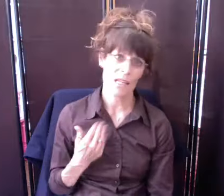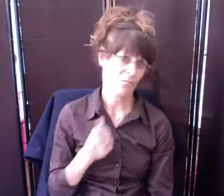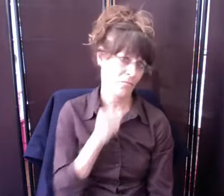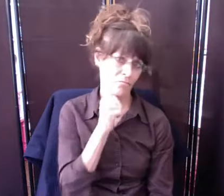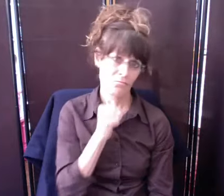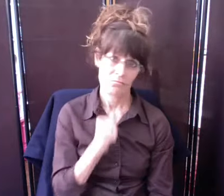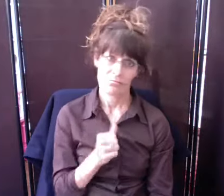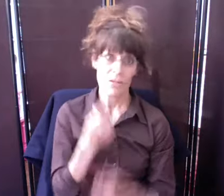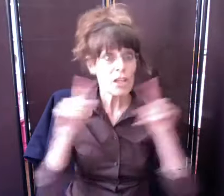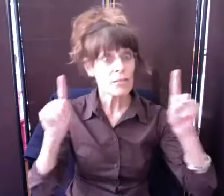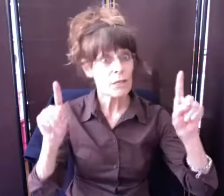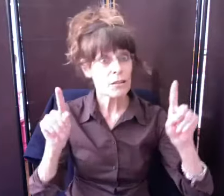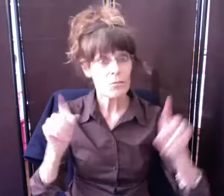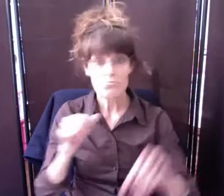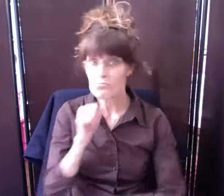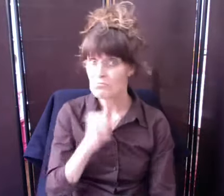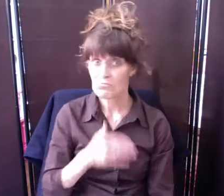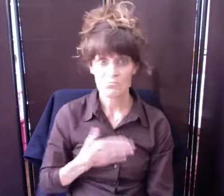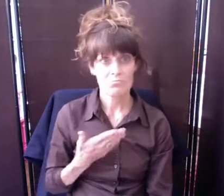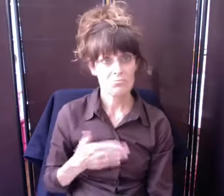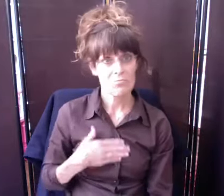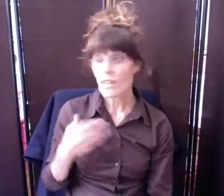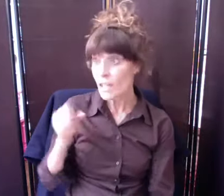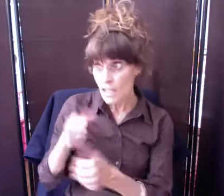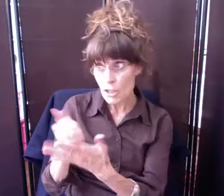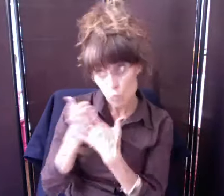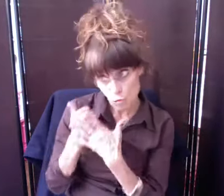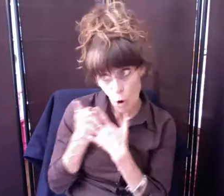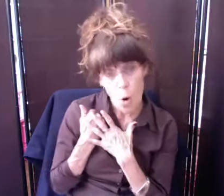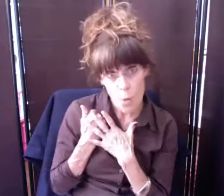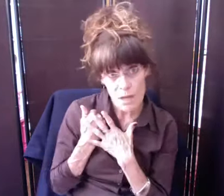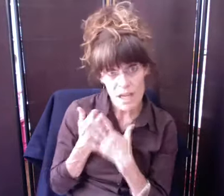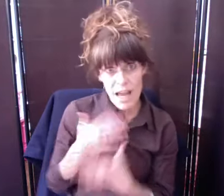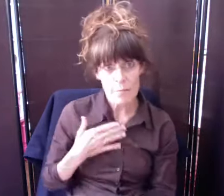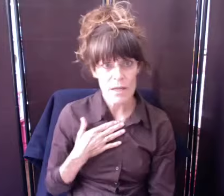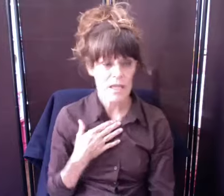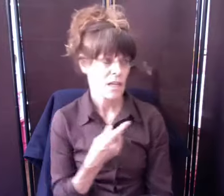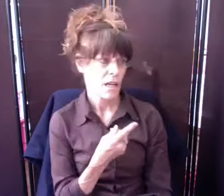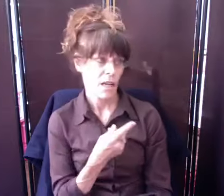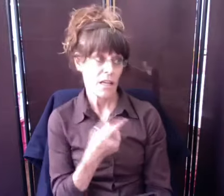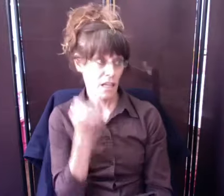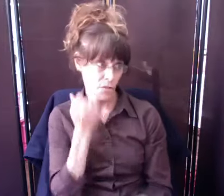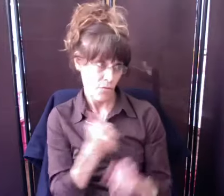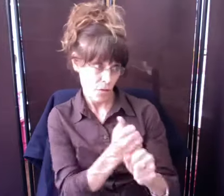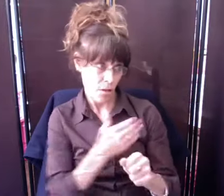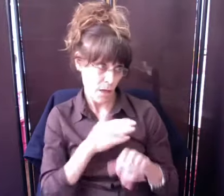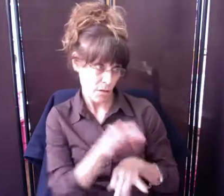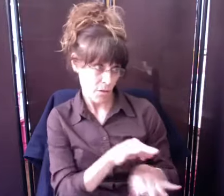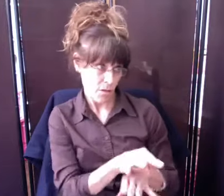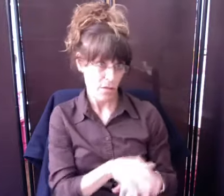achievements. And so I asked her, can you show me long-term sobriety happy? And she said, if you do what I tell you to do. And I thought that was a bold statement for